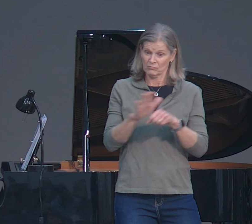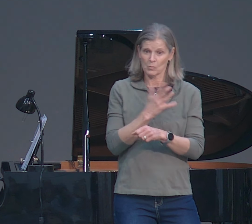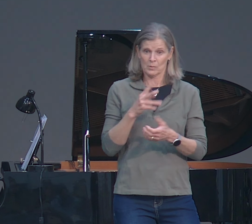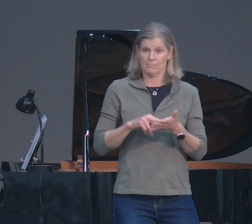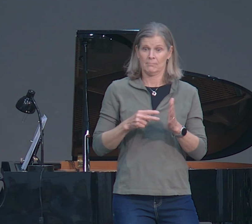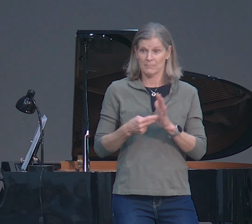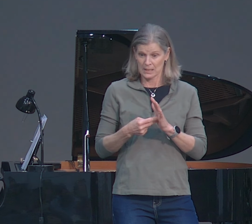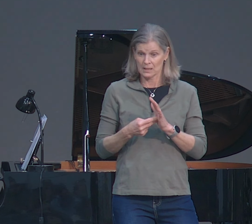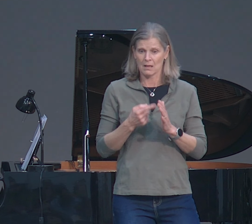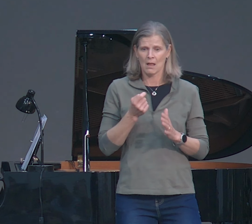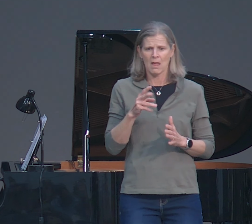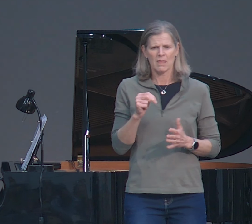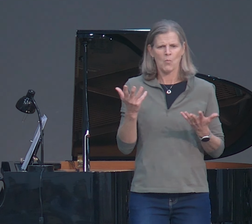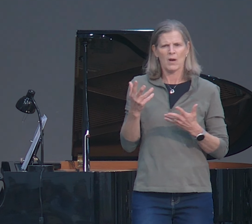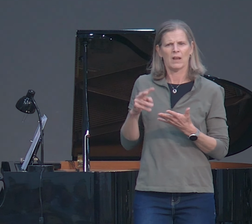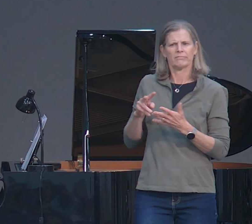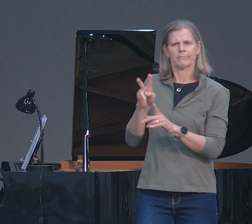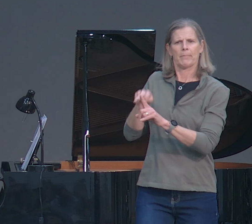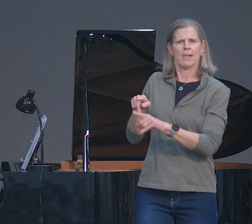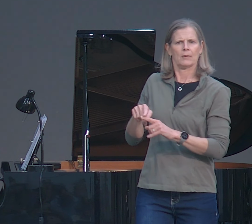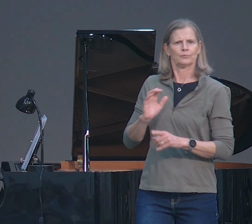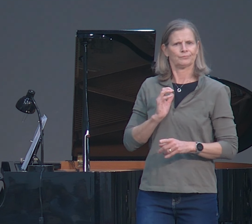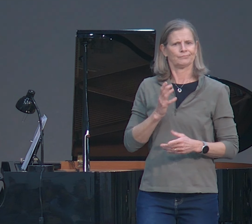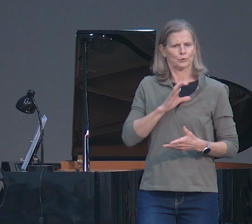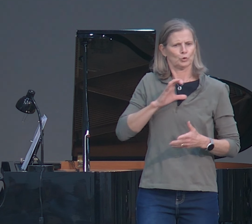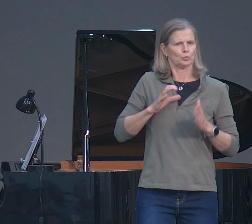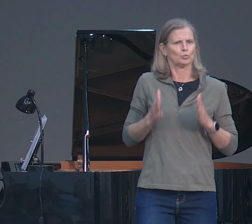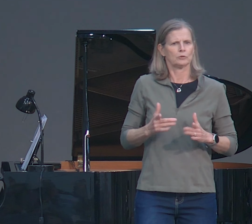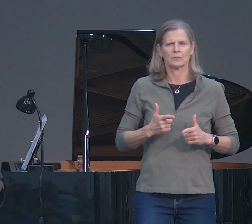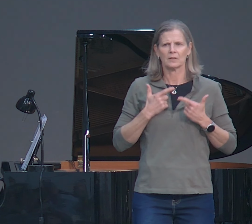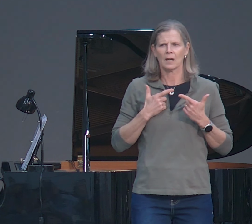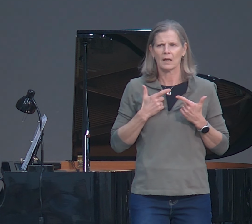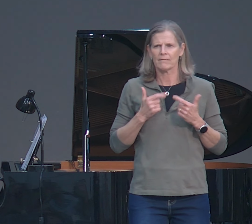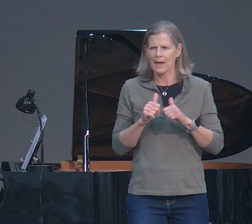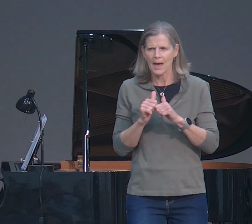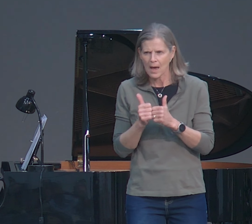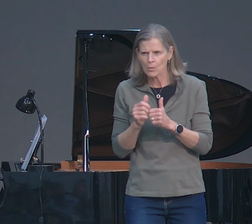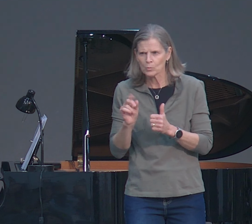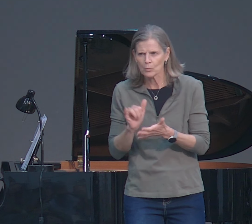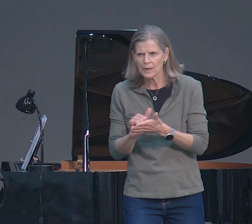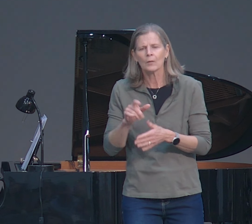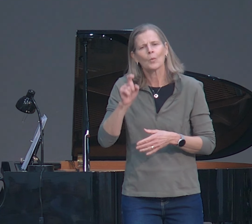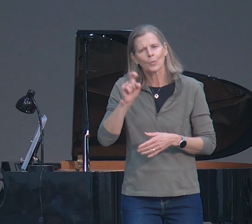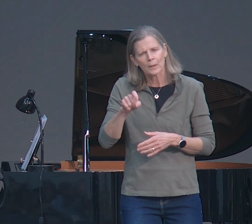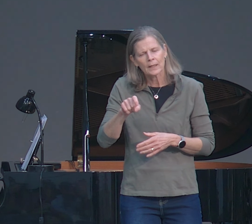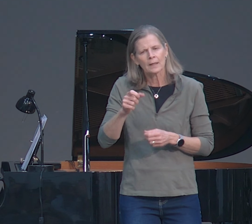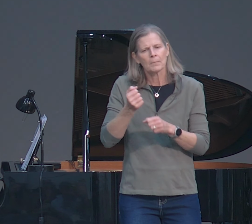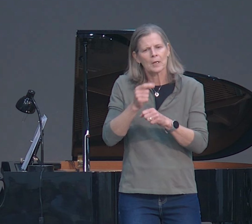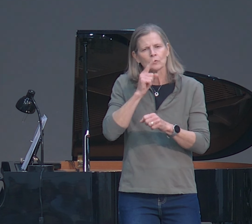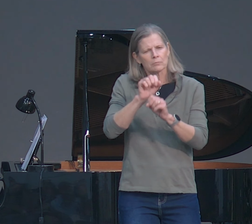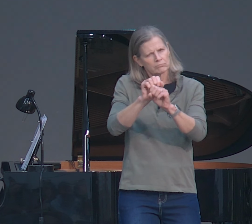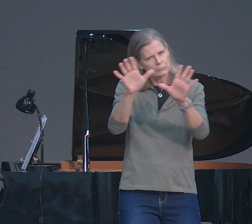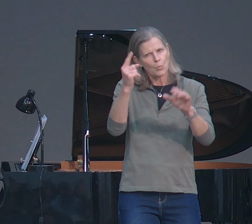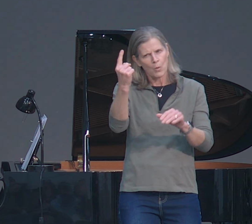means and then what it implies for the Christian life, we need to get one thing